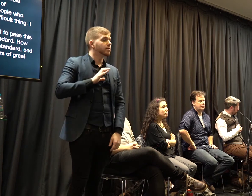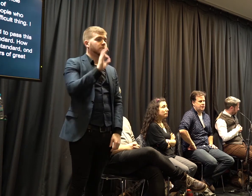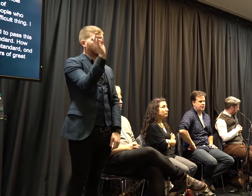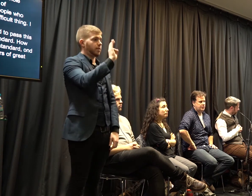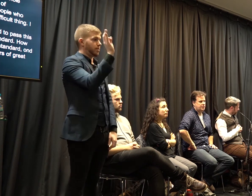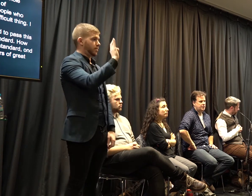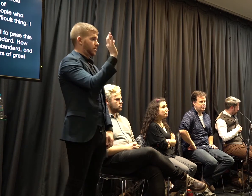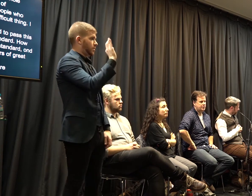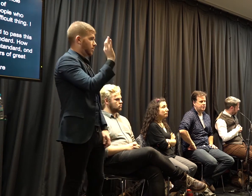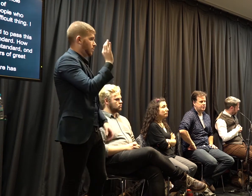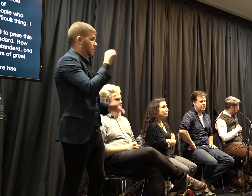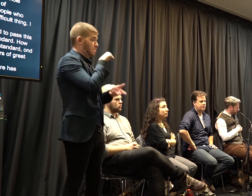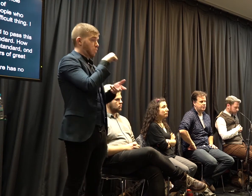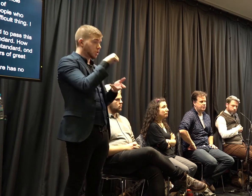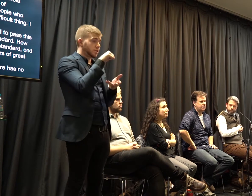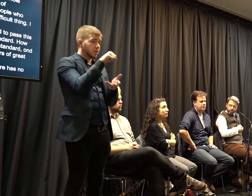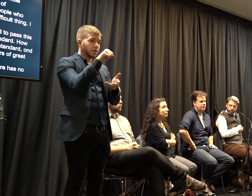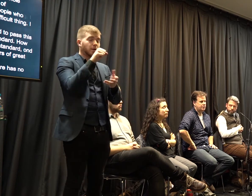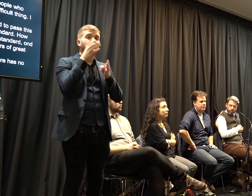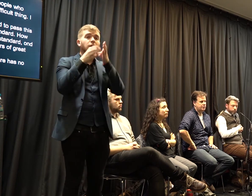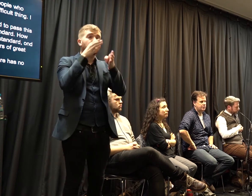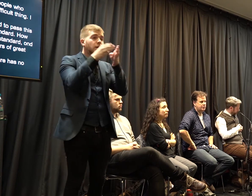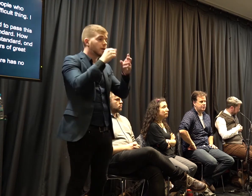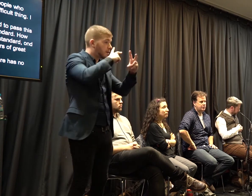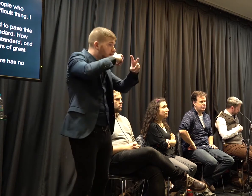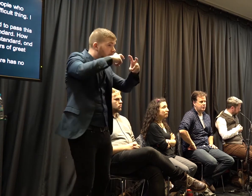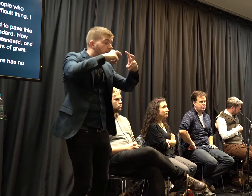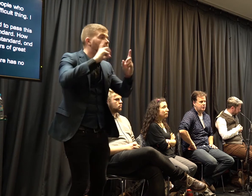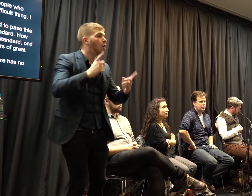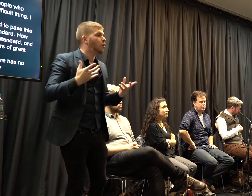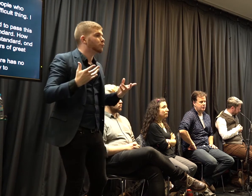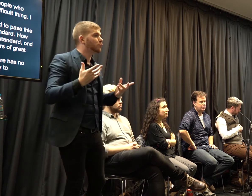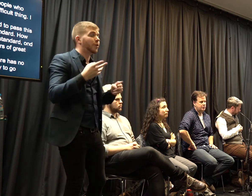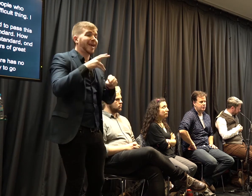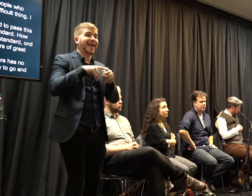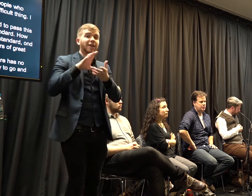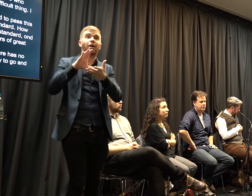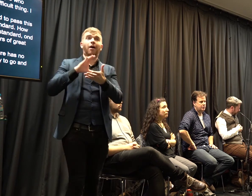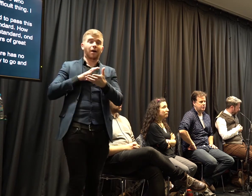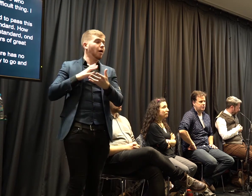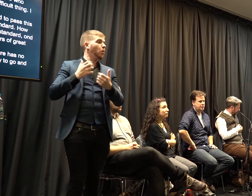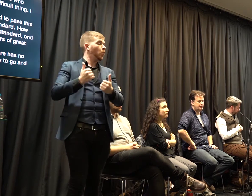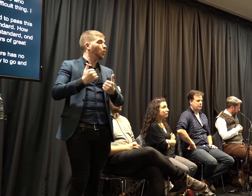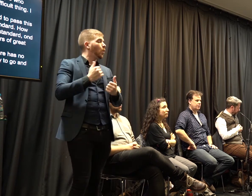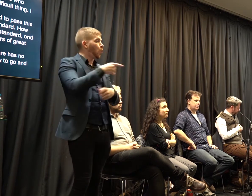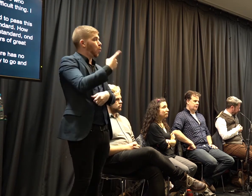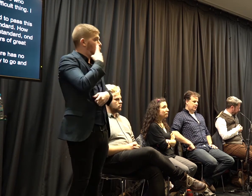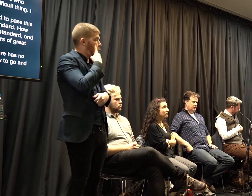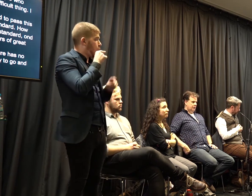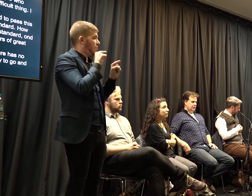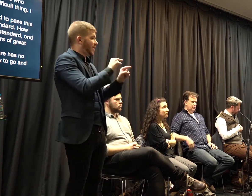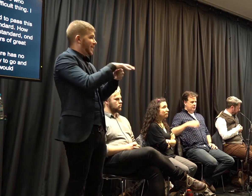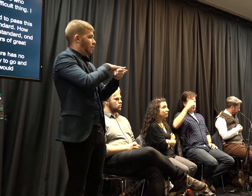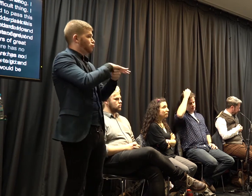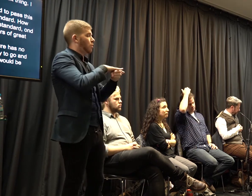got budgets and money to go and do stuff. But if we did, this is something that we'd be looking at. Just to